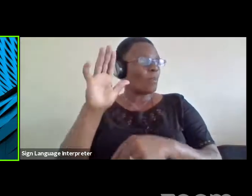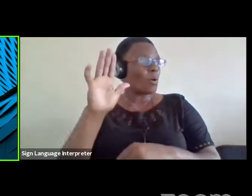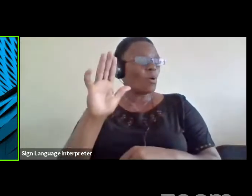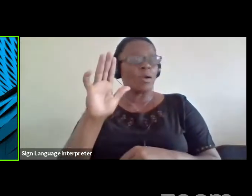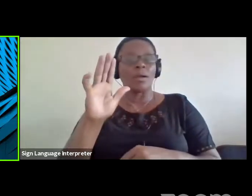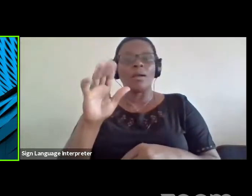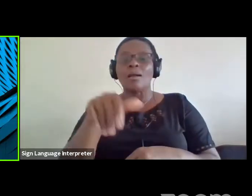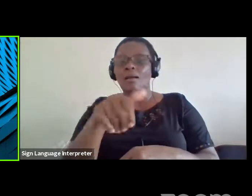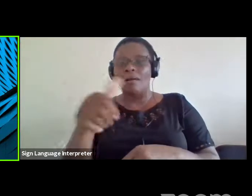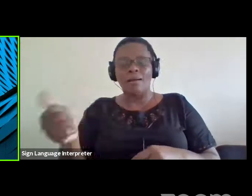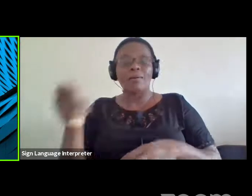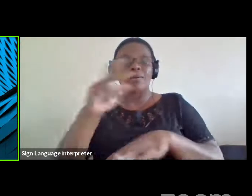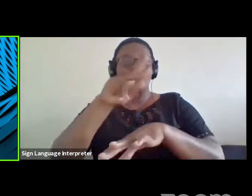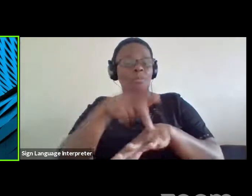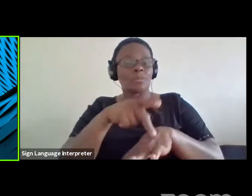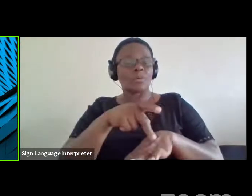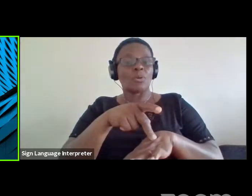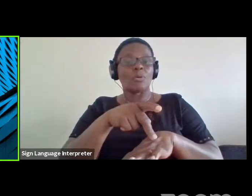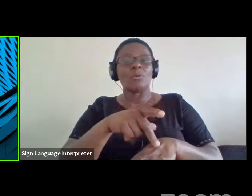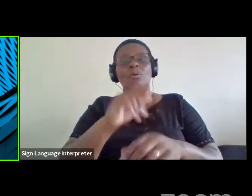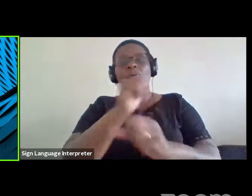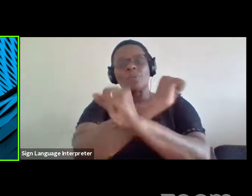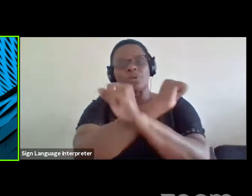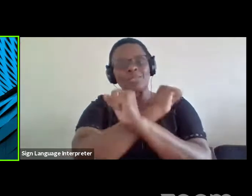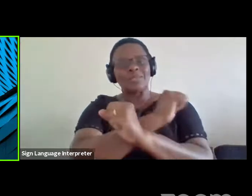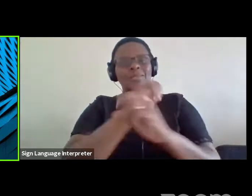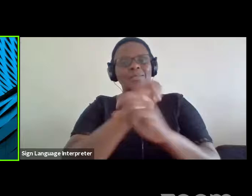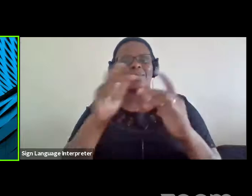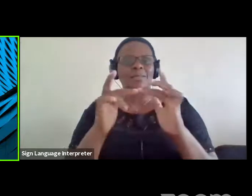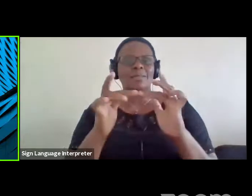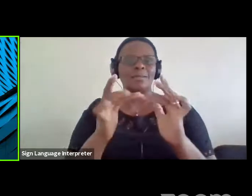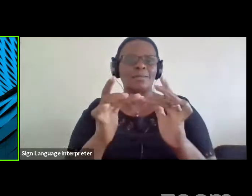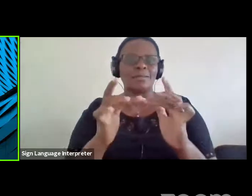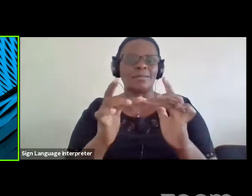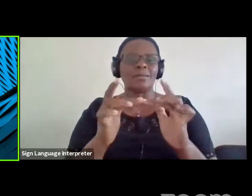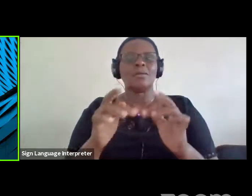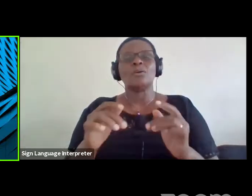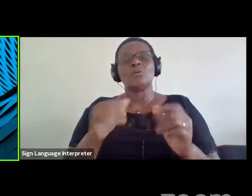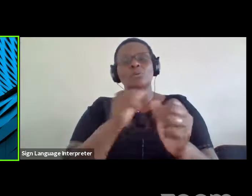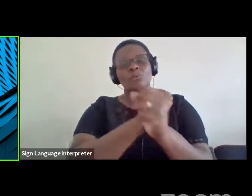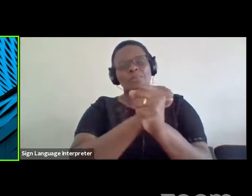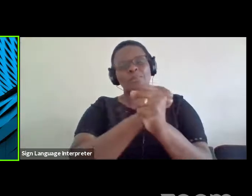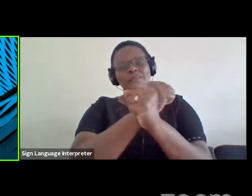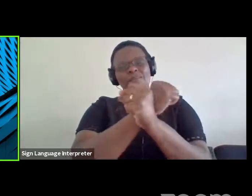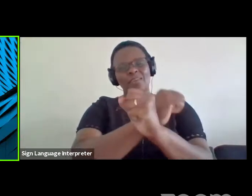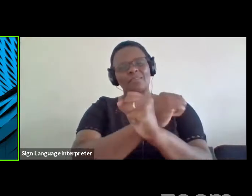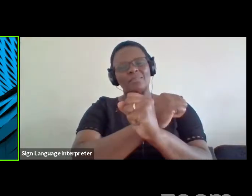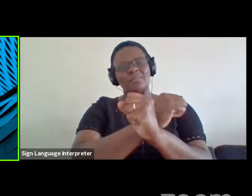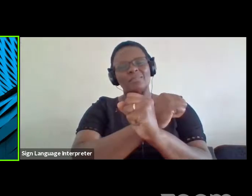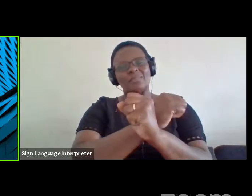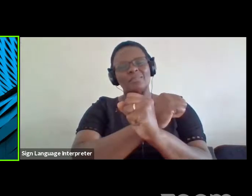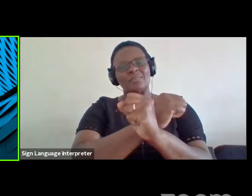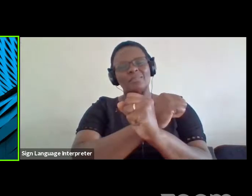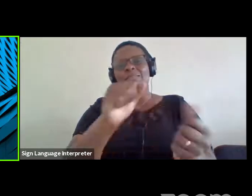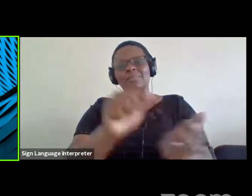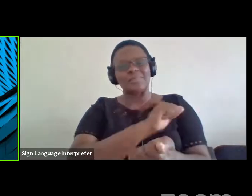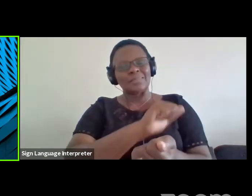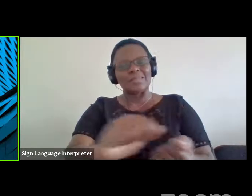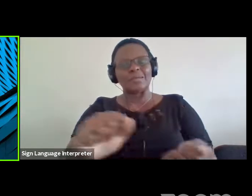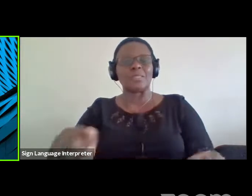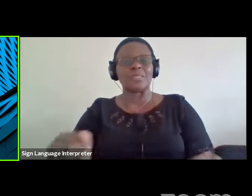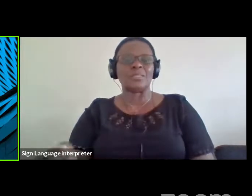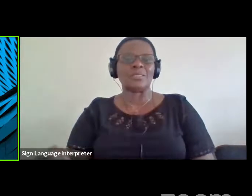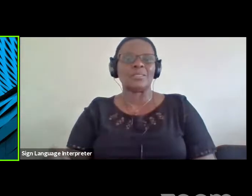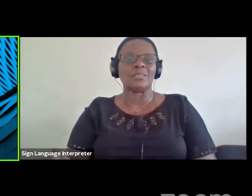the internet, to prevent activity that intentionally and substantially damages the